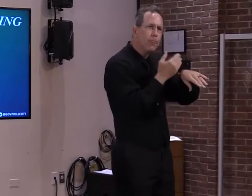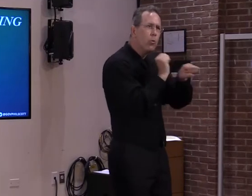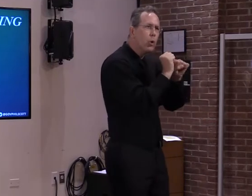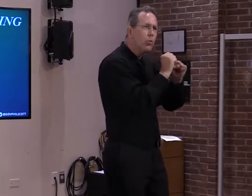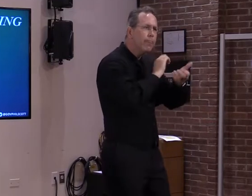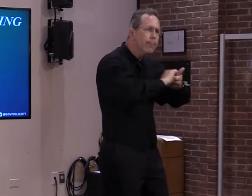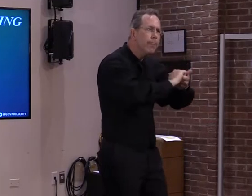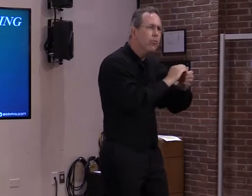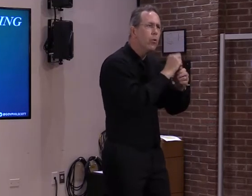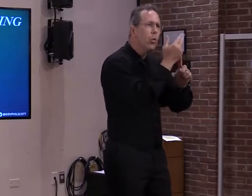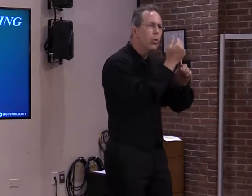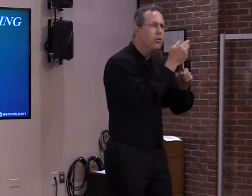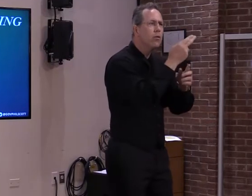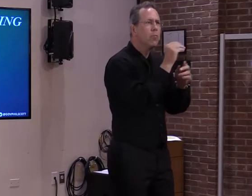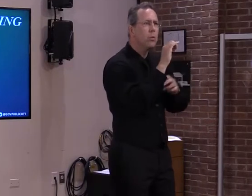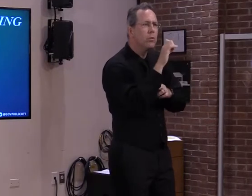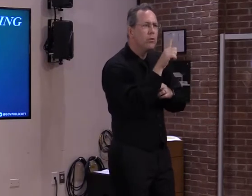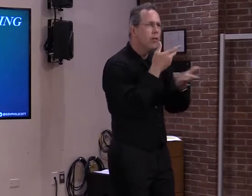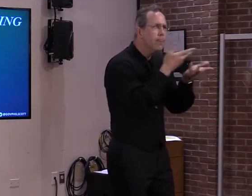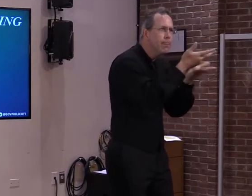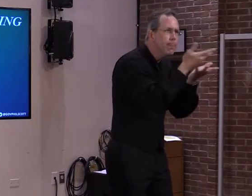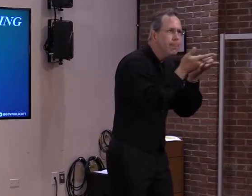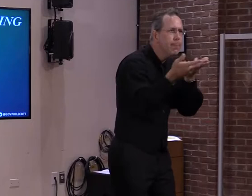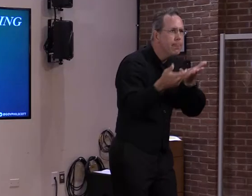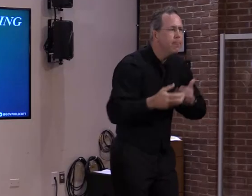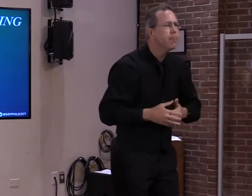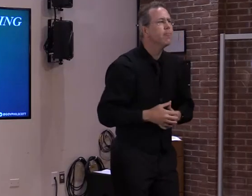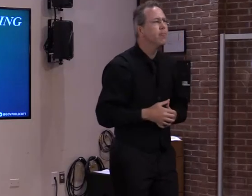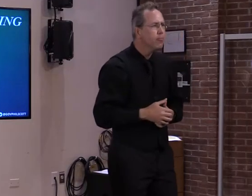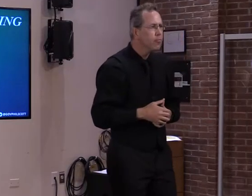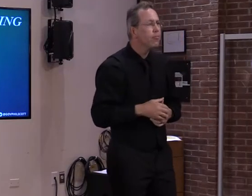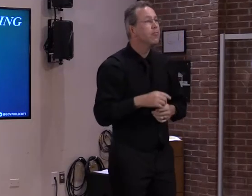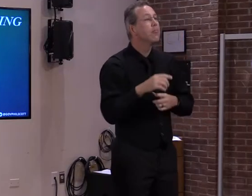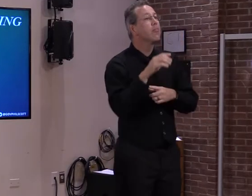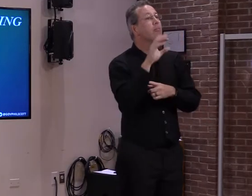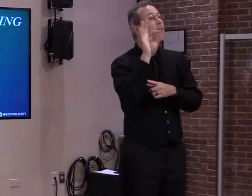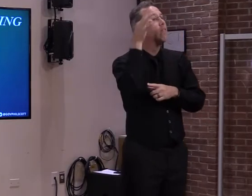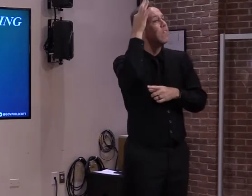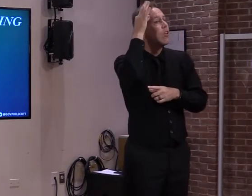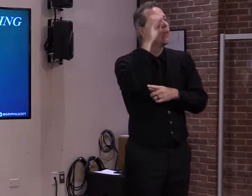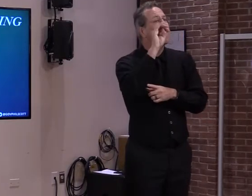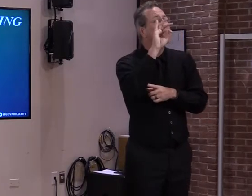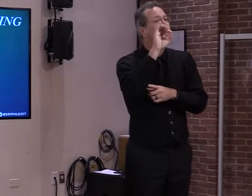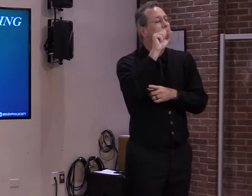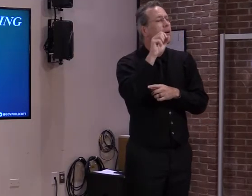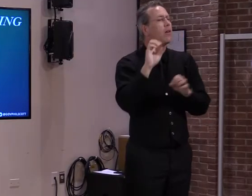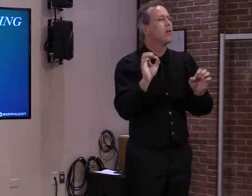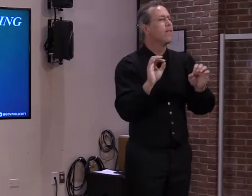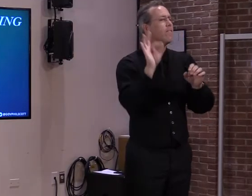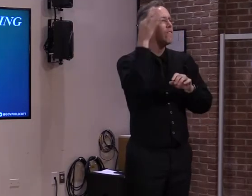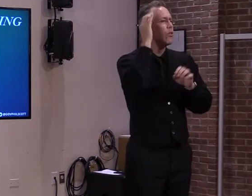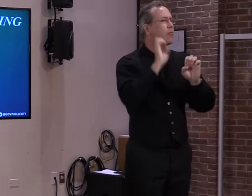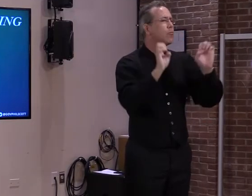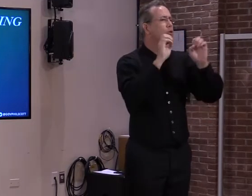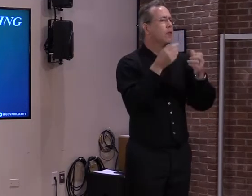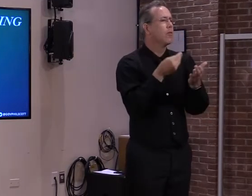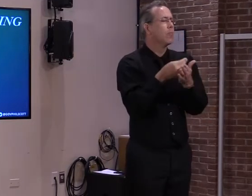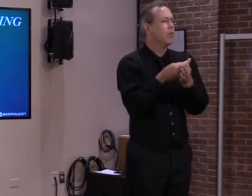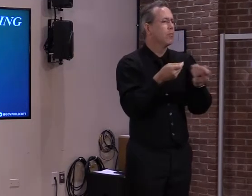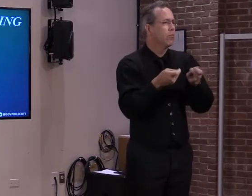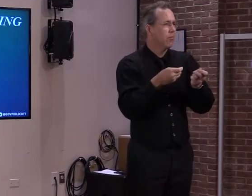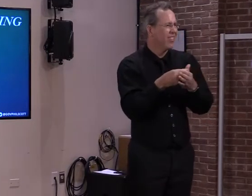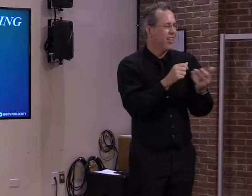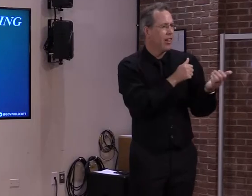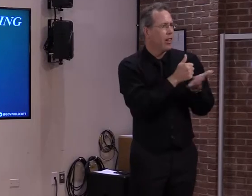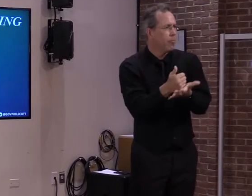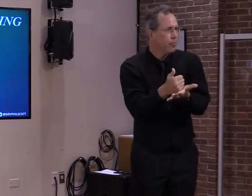almost $79 million in costs to provide this program for the state in this fiscal year. Projections for